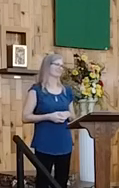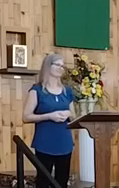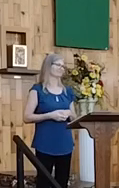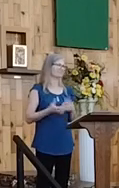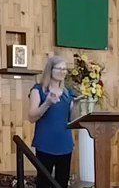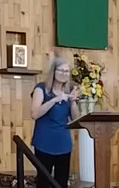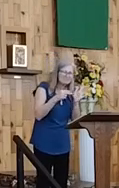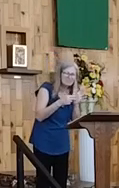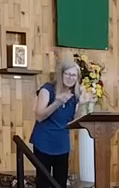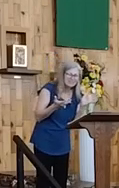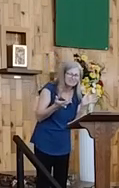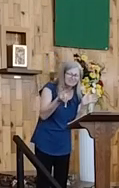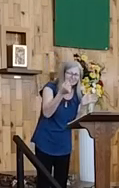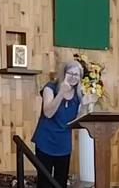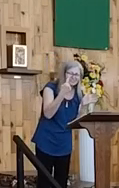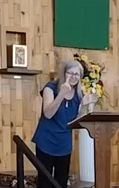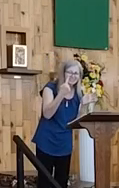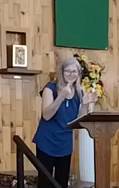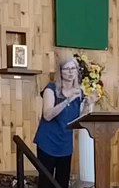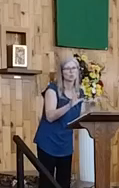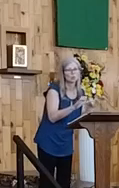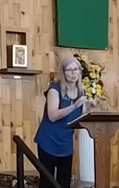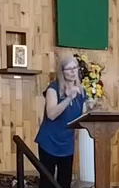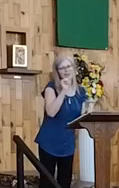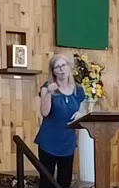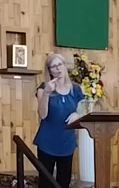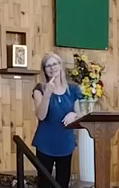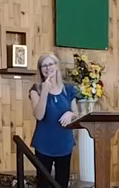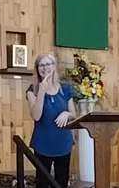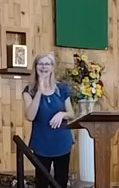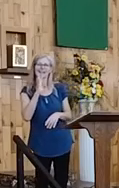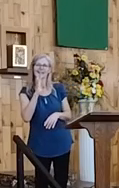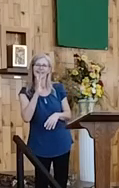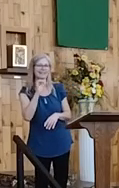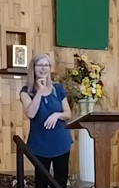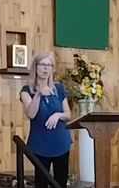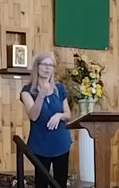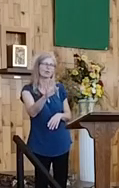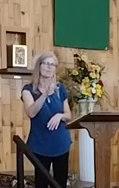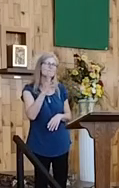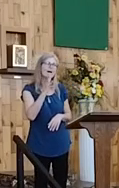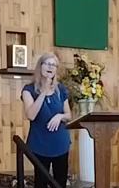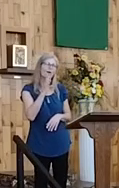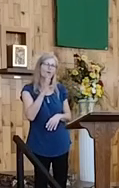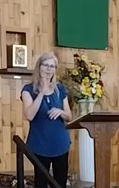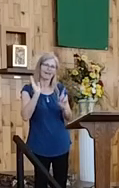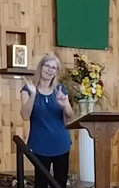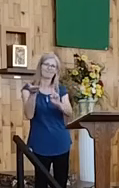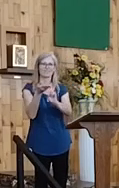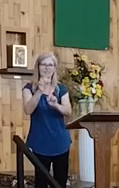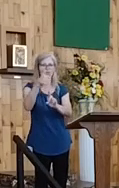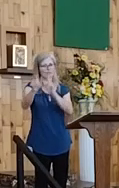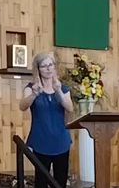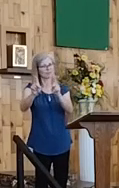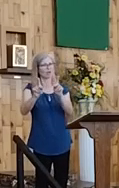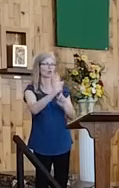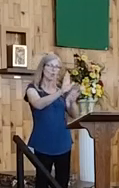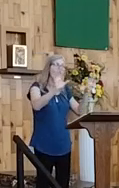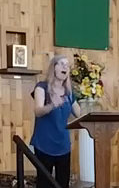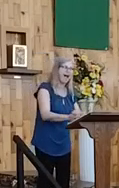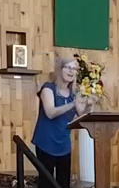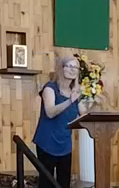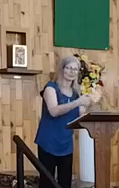You get that? I mean, that's so powerful. It's not your mouth that convinces anyone. It's your